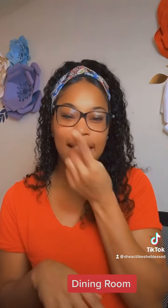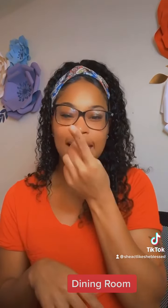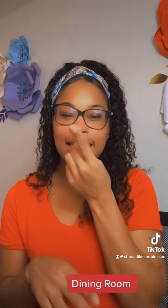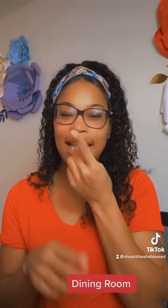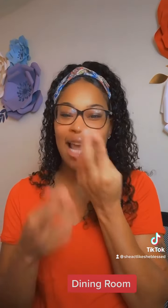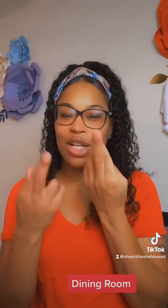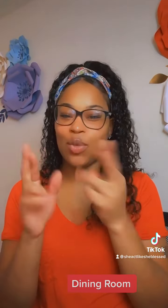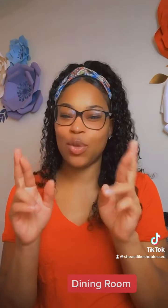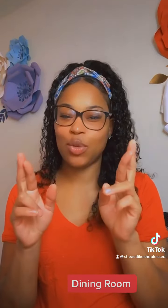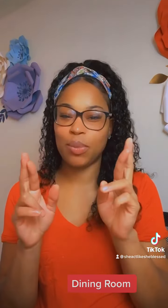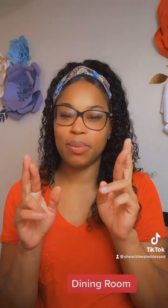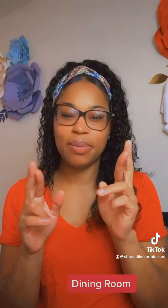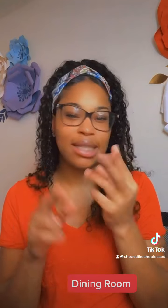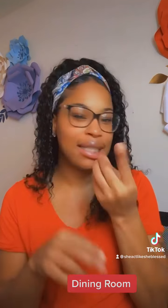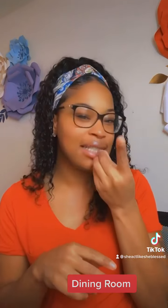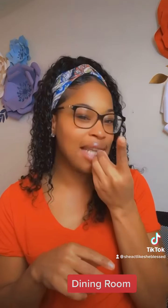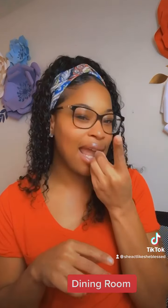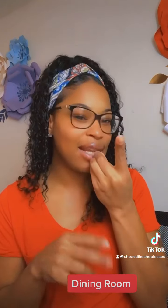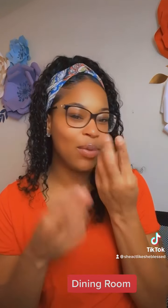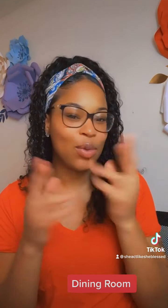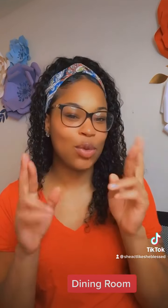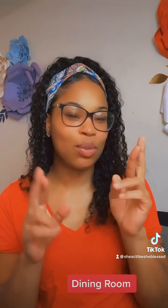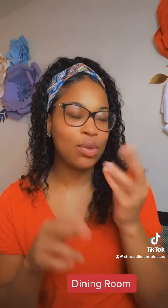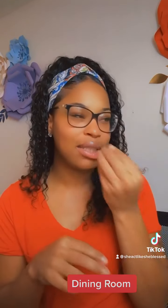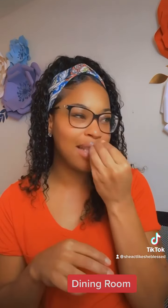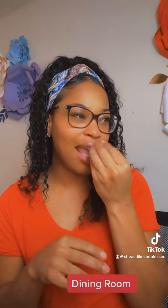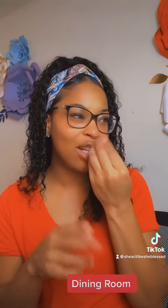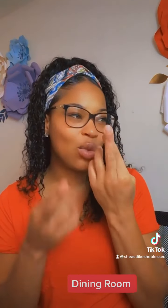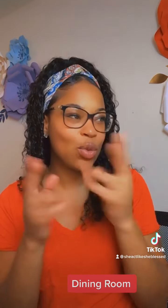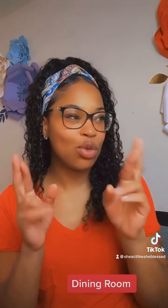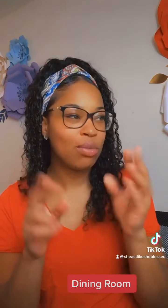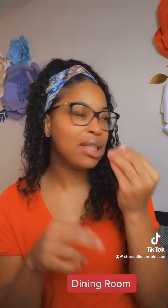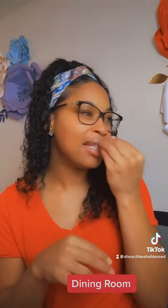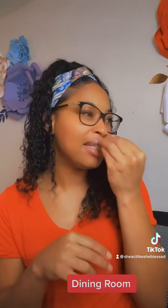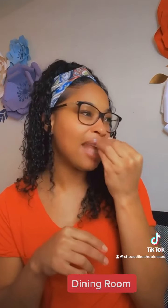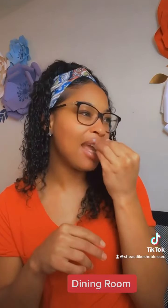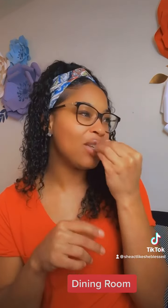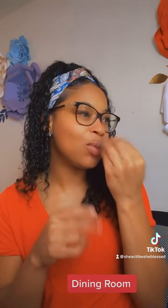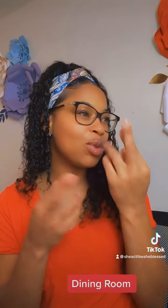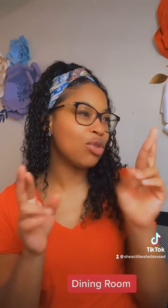Dining room. Dining room. Dining room. Dining room.